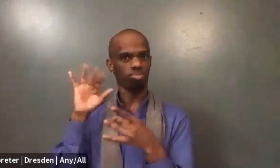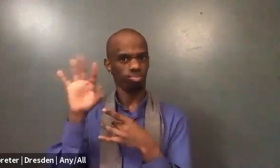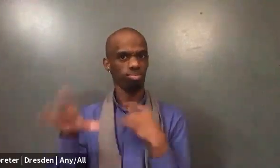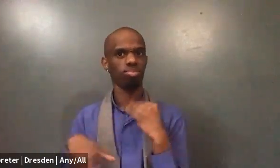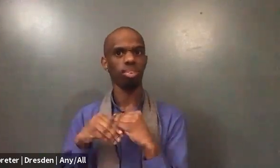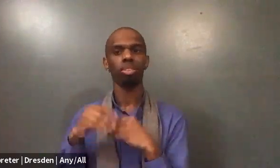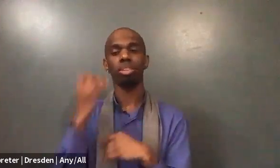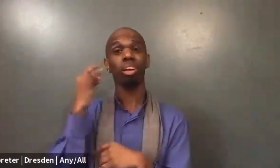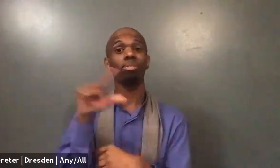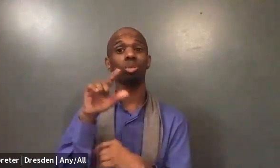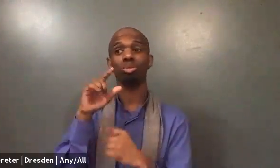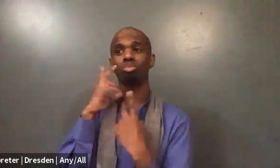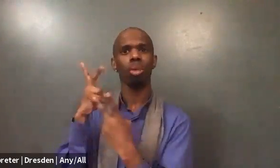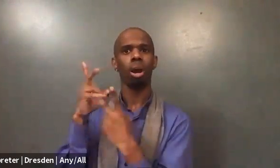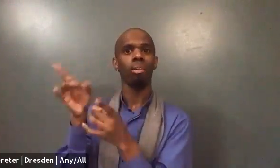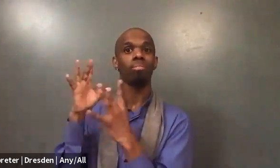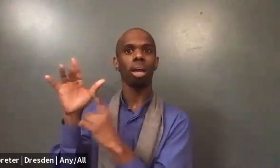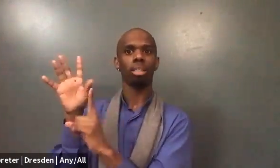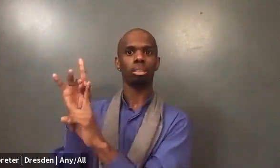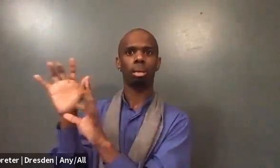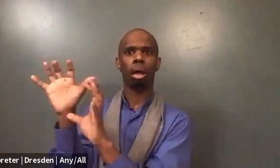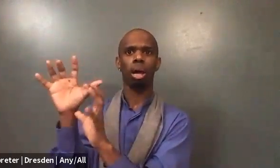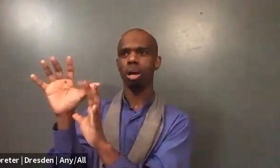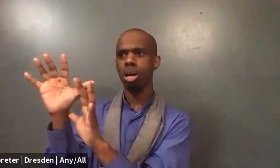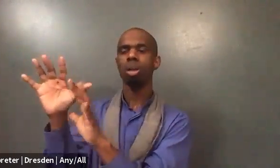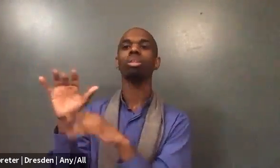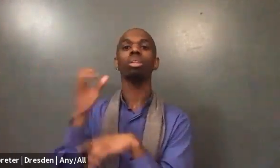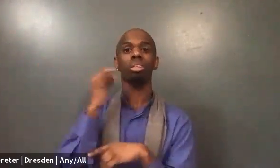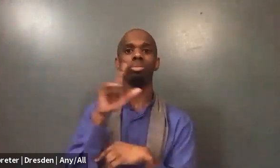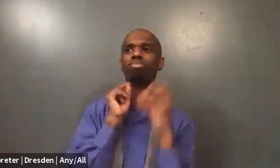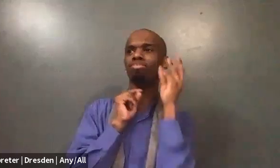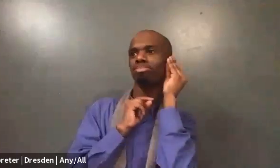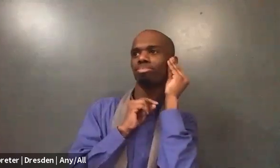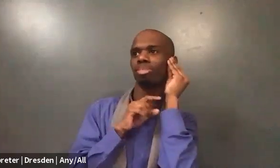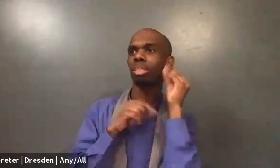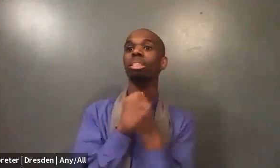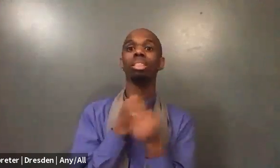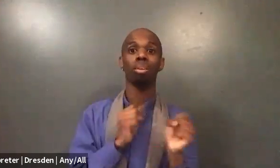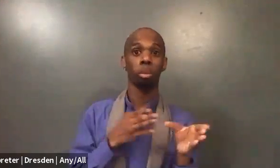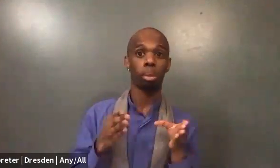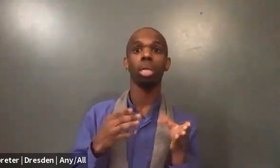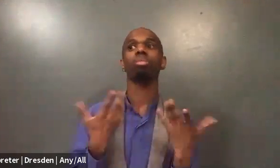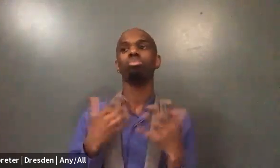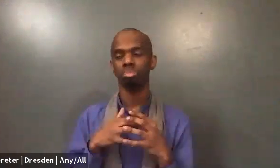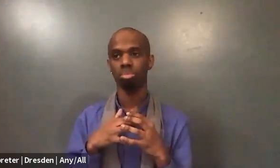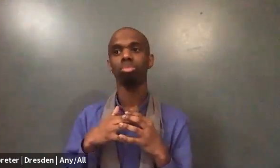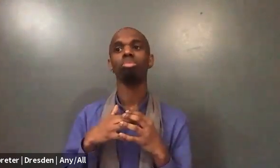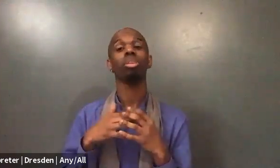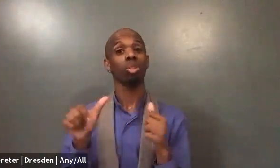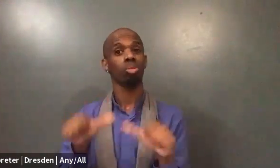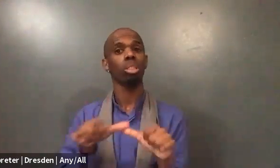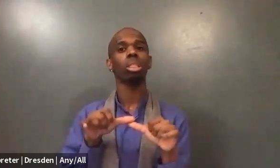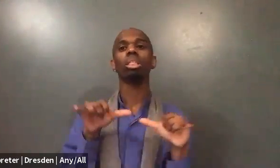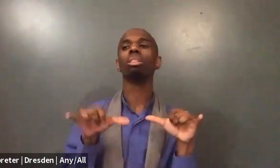you know, violence happening, you know, if you're thinking about your safety plan, or if, let's say, you can at least stick around